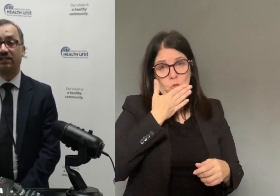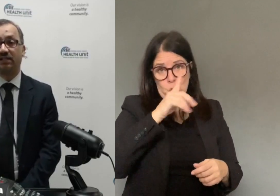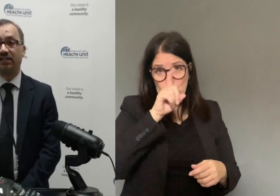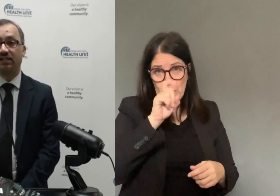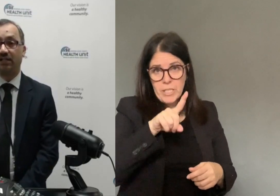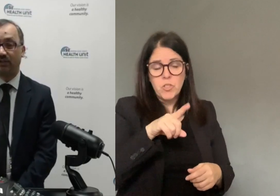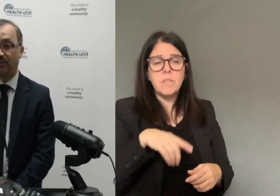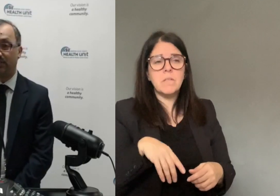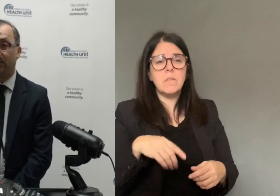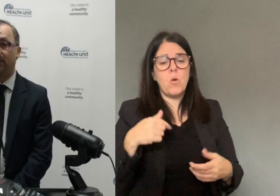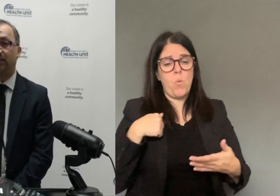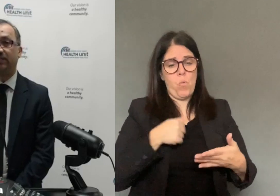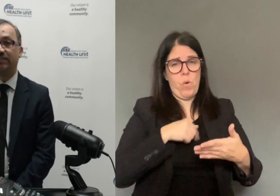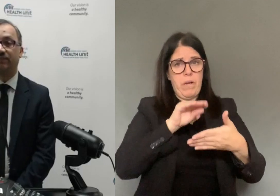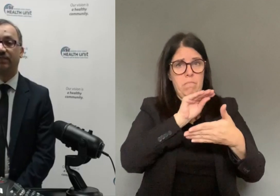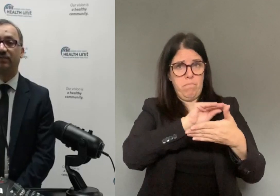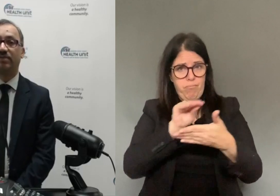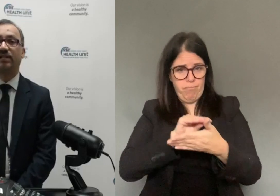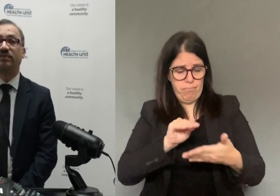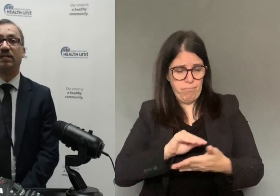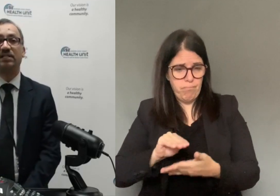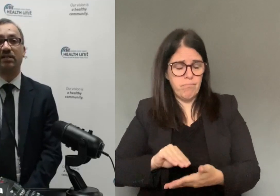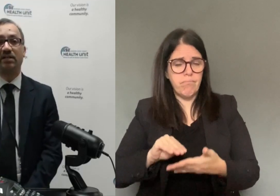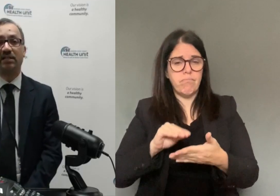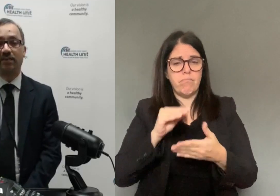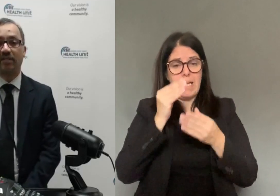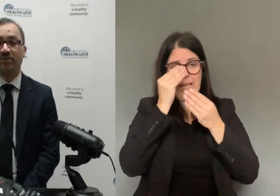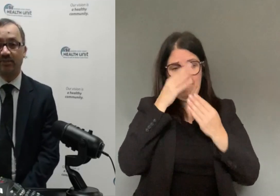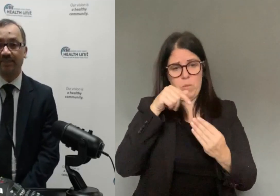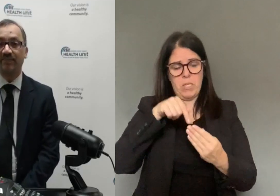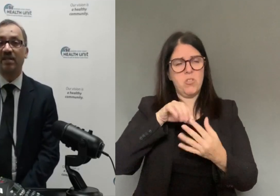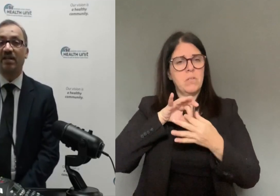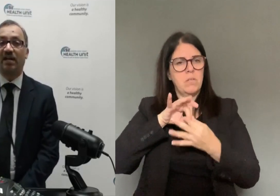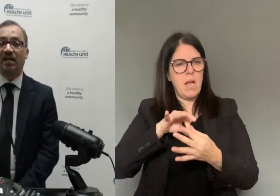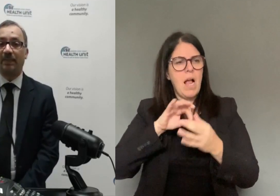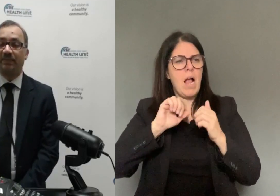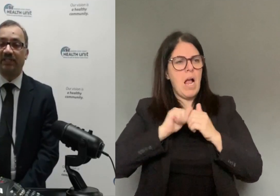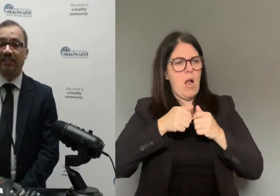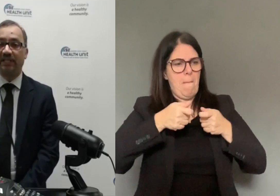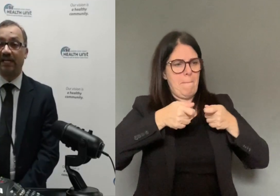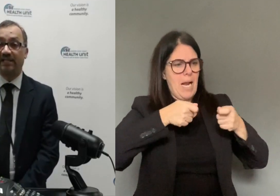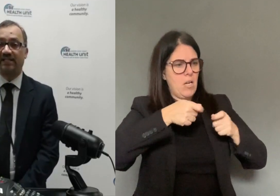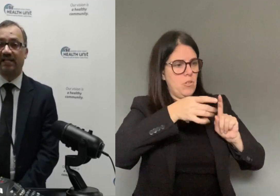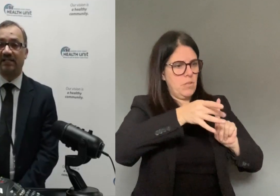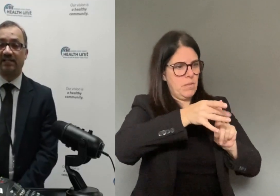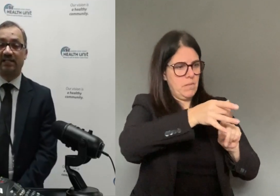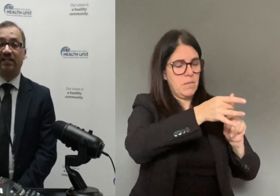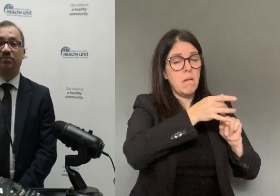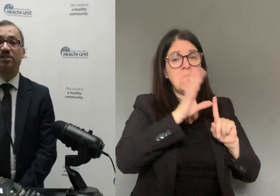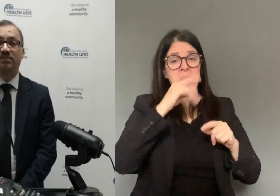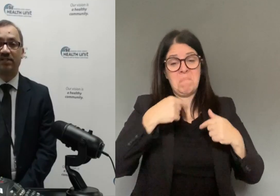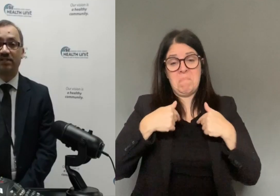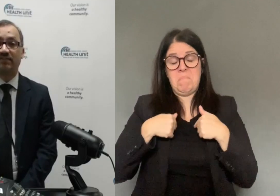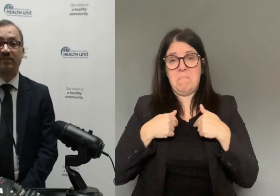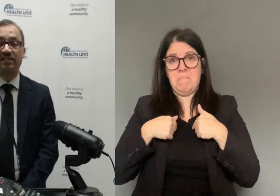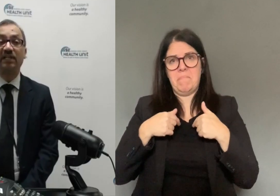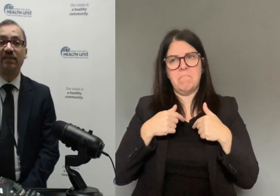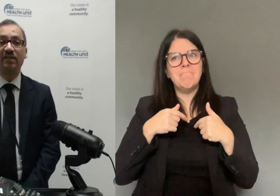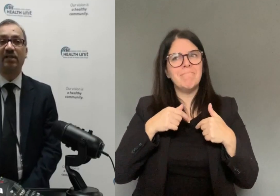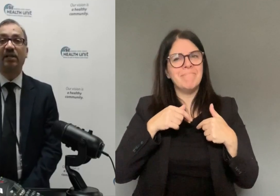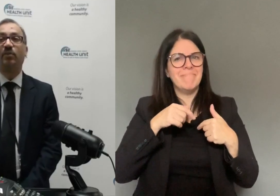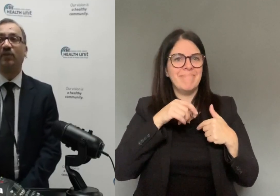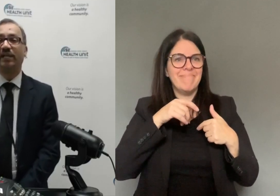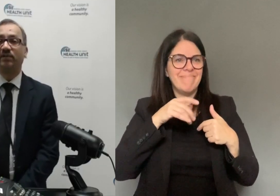us good details with respect to case and contact management. As a data person, myself and my